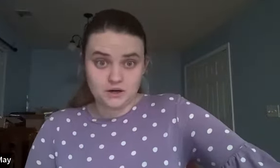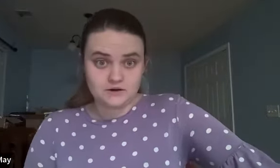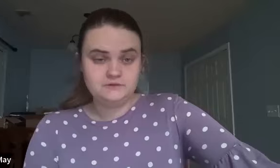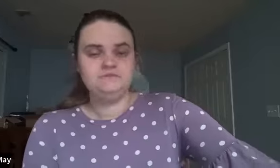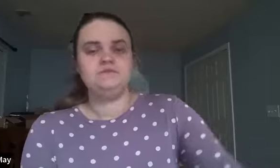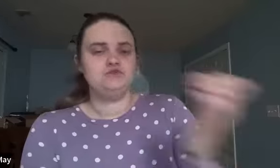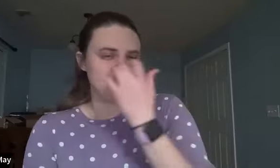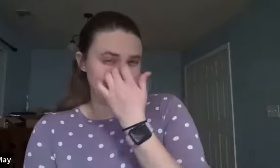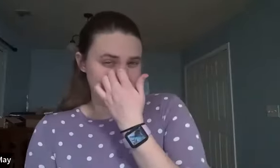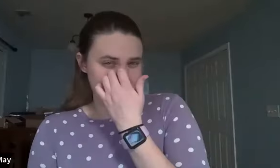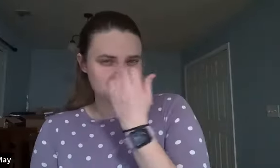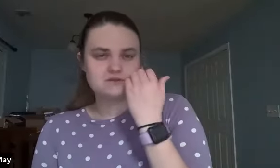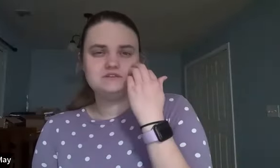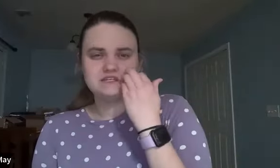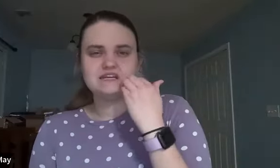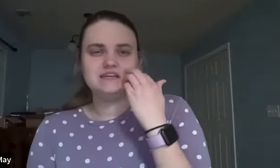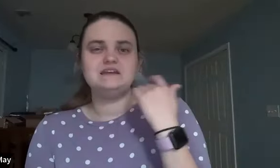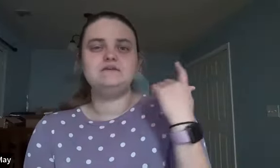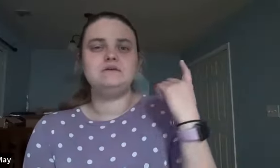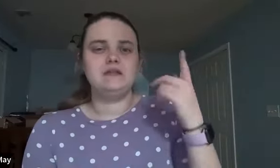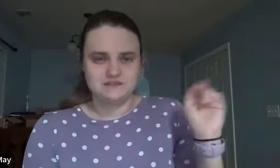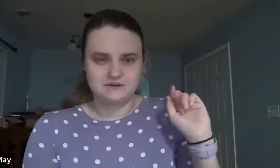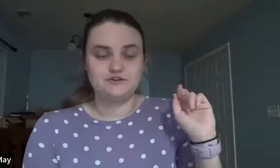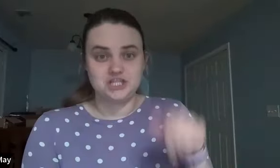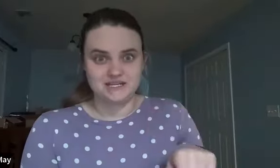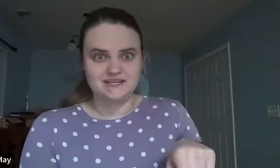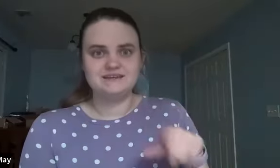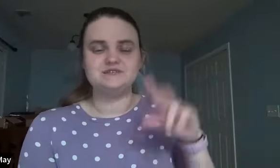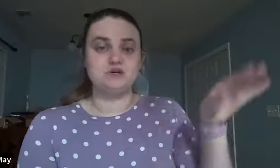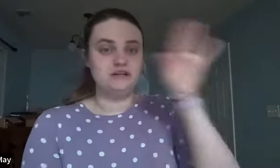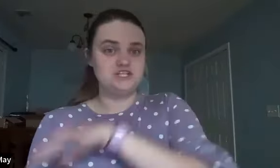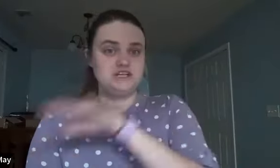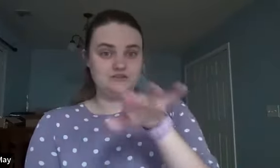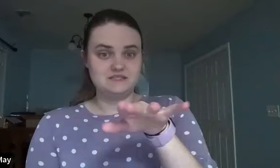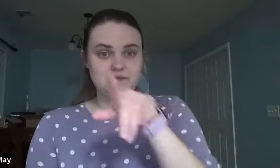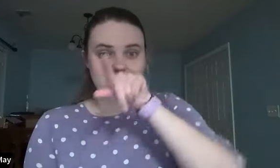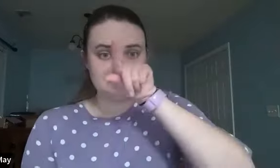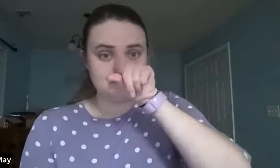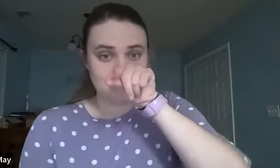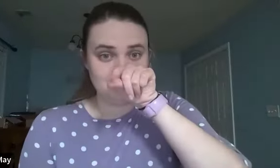bird, which again, we also did last week for chicken, because bird and chicken are the same, and it's bird.